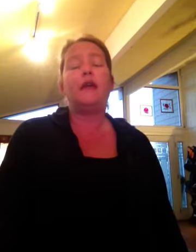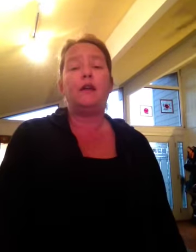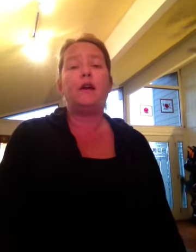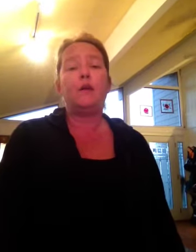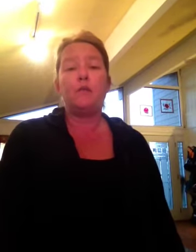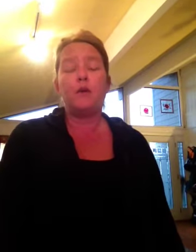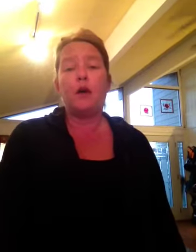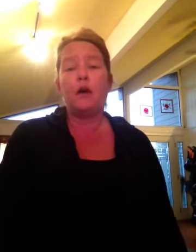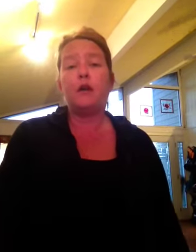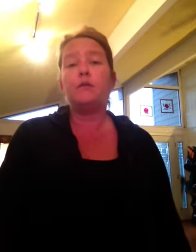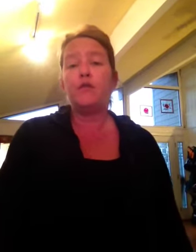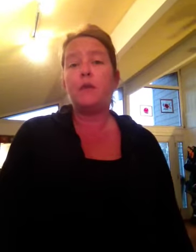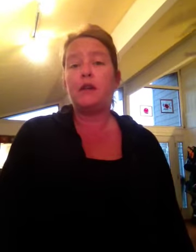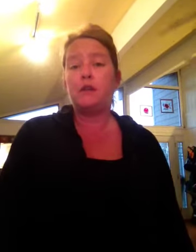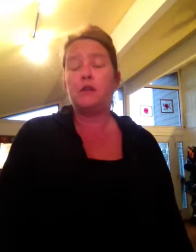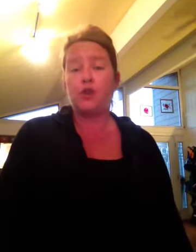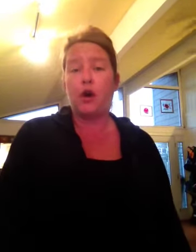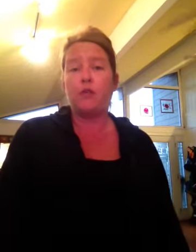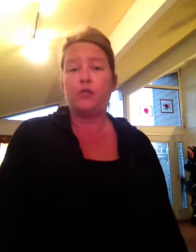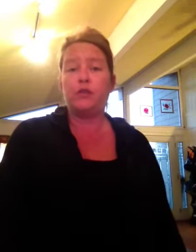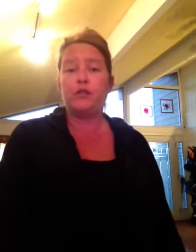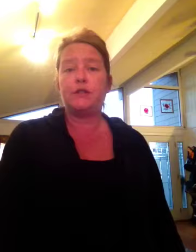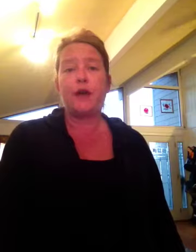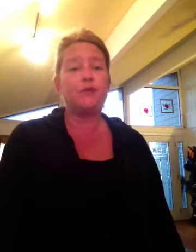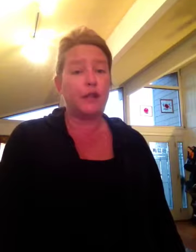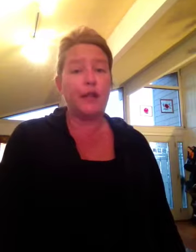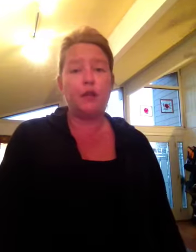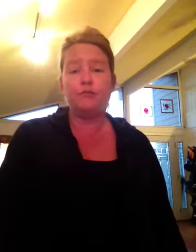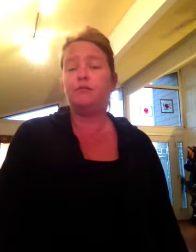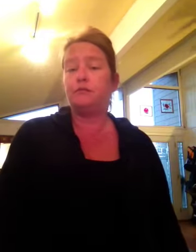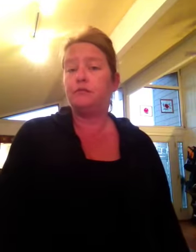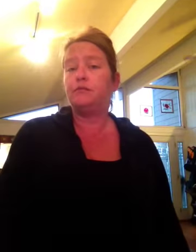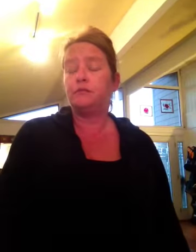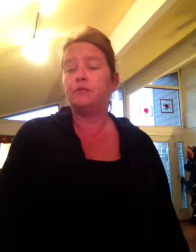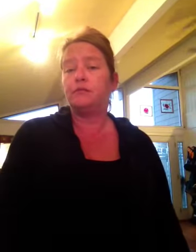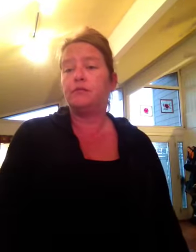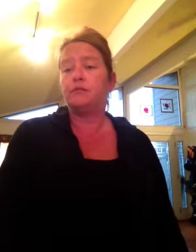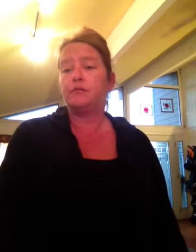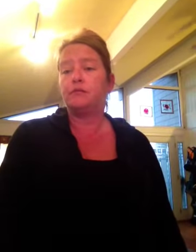That income comes from my job, which is house cleaning.